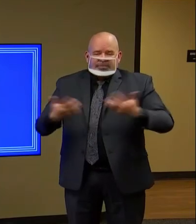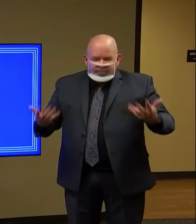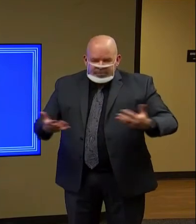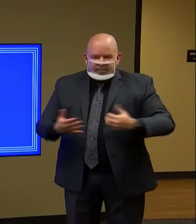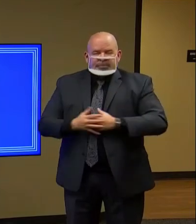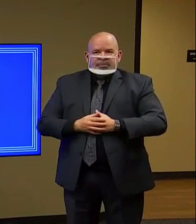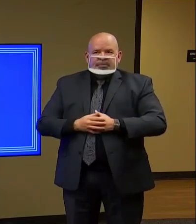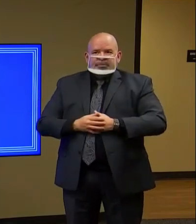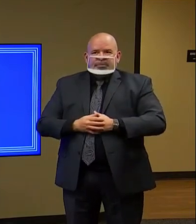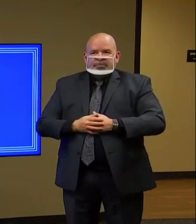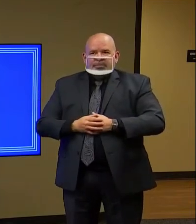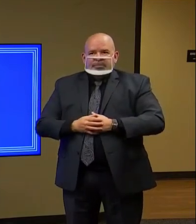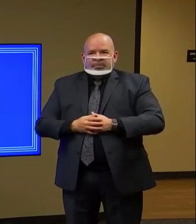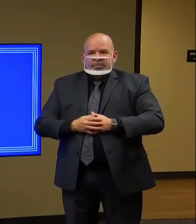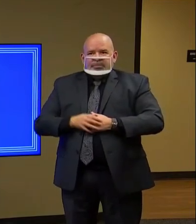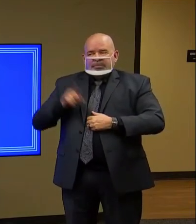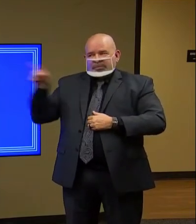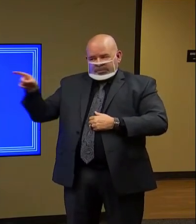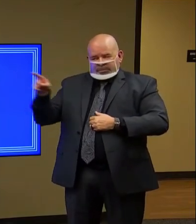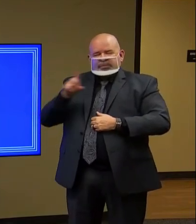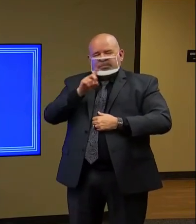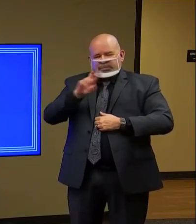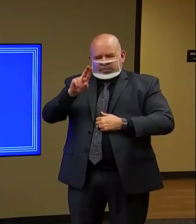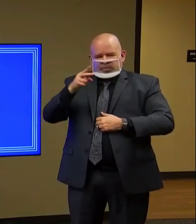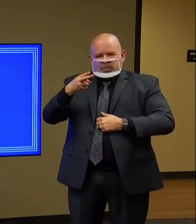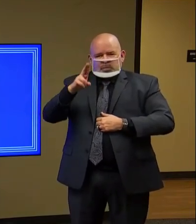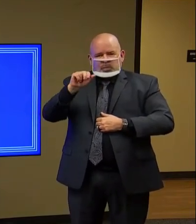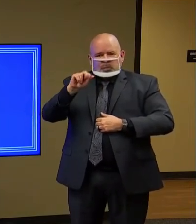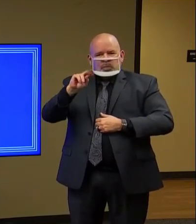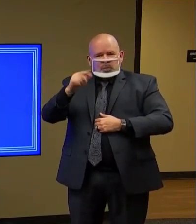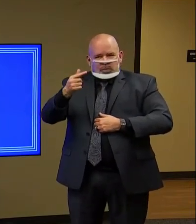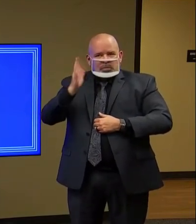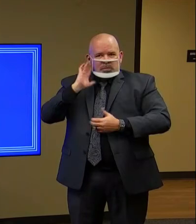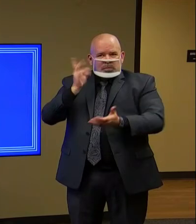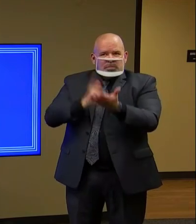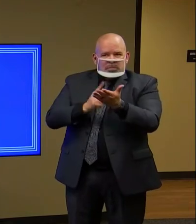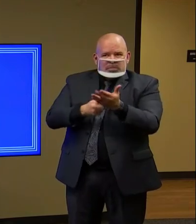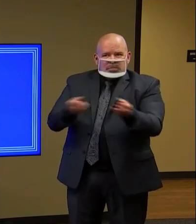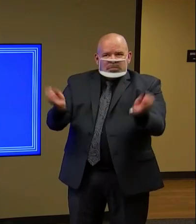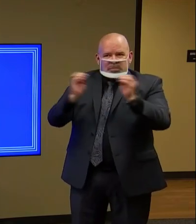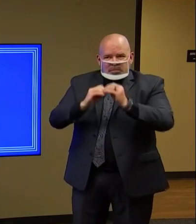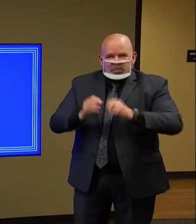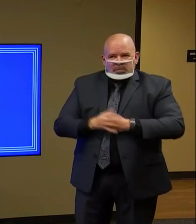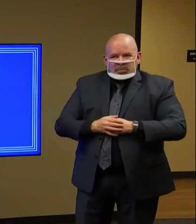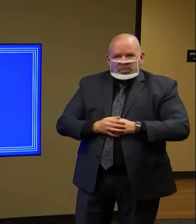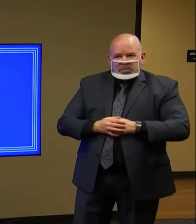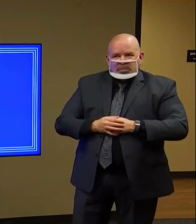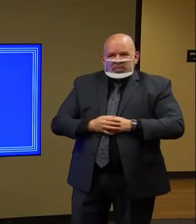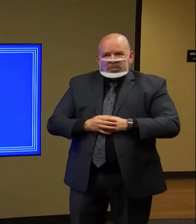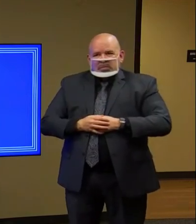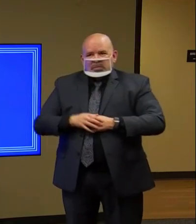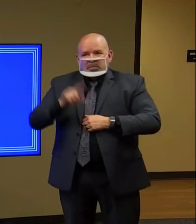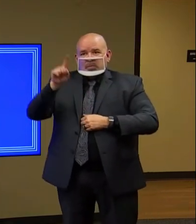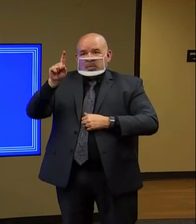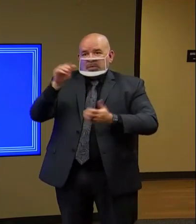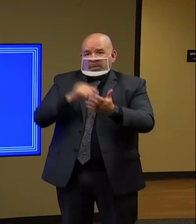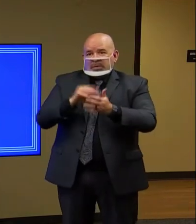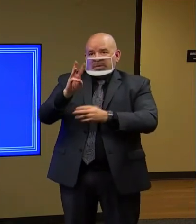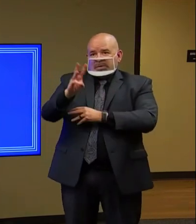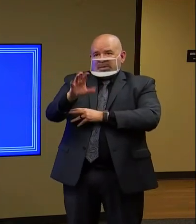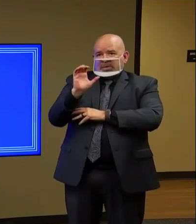concerning hospital trends. We're now averaging 1,600 cases a day here in Dallas